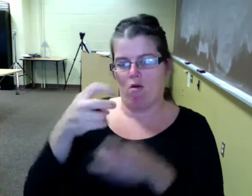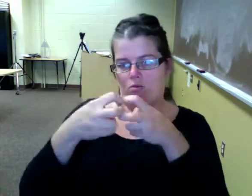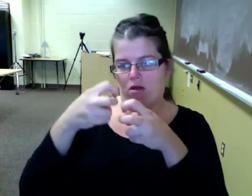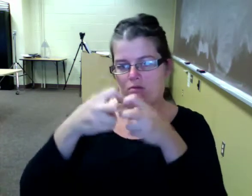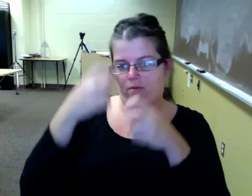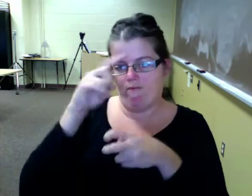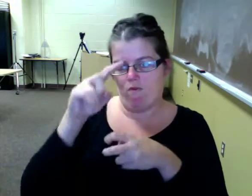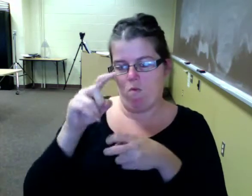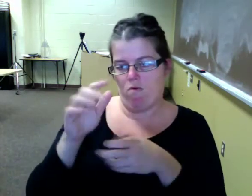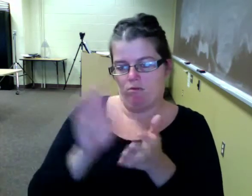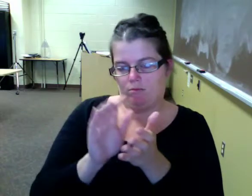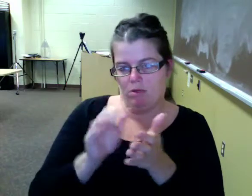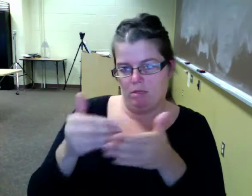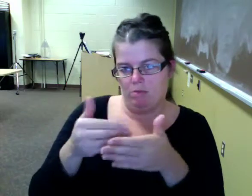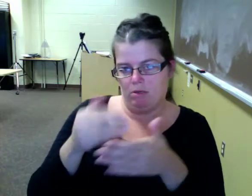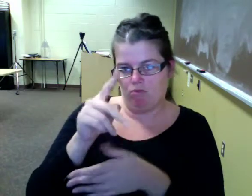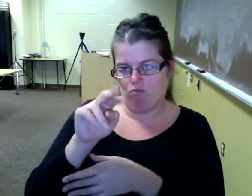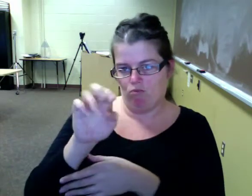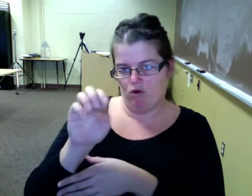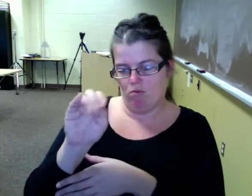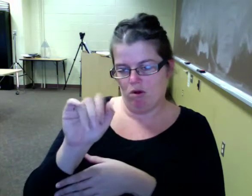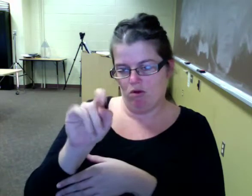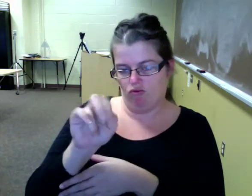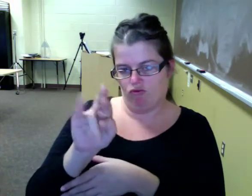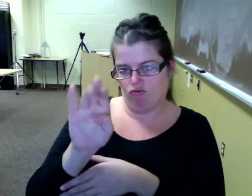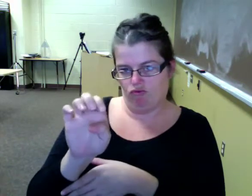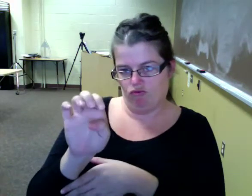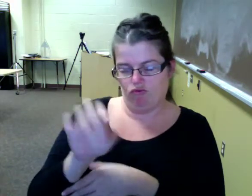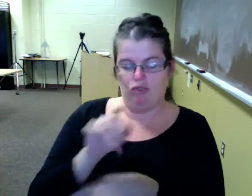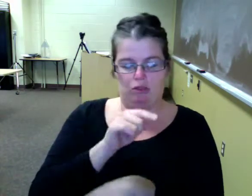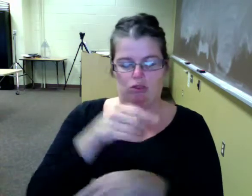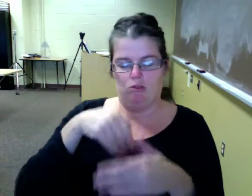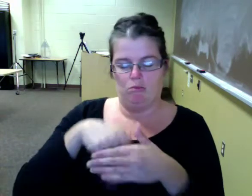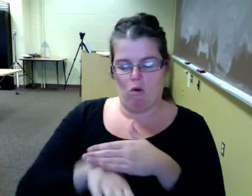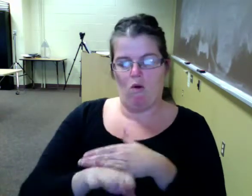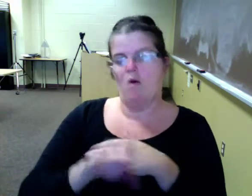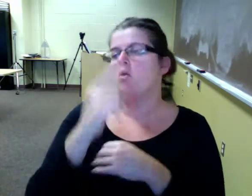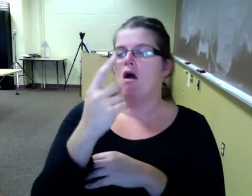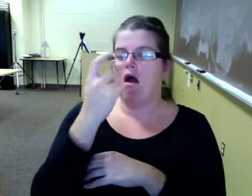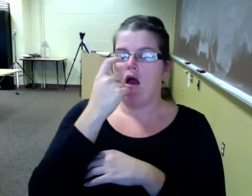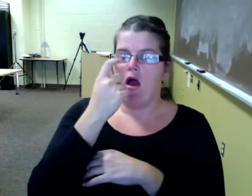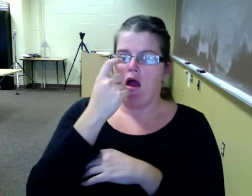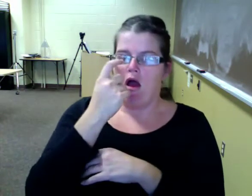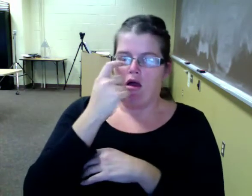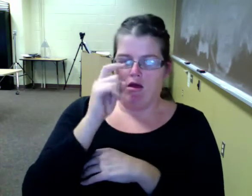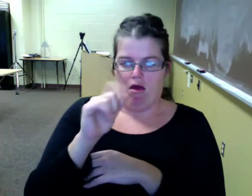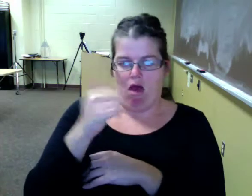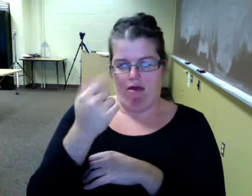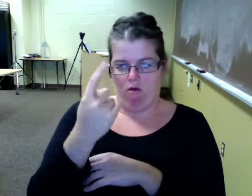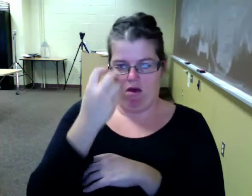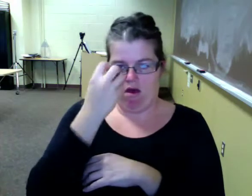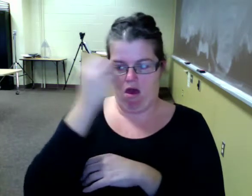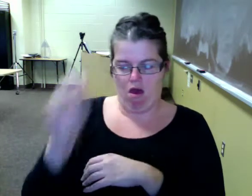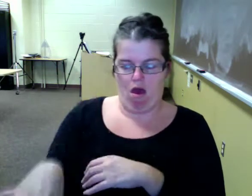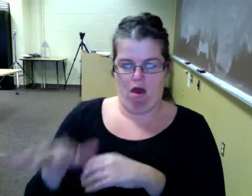In any event, Danny was born with one eye that had to be removed almost immediately, and in the other eye, he